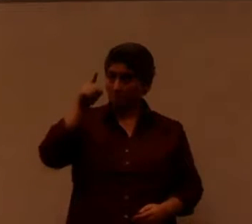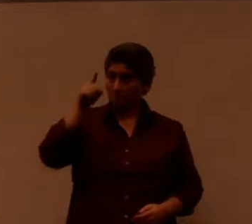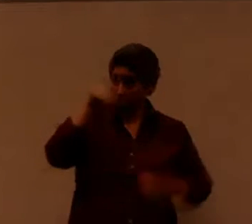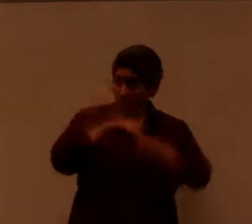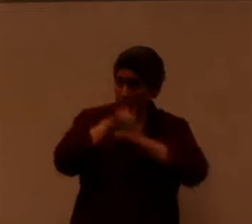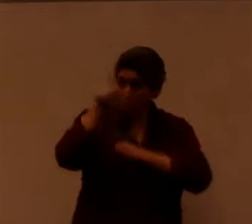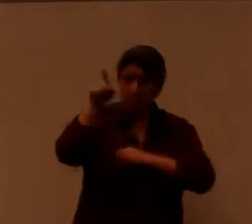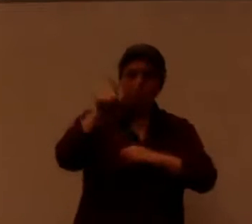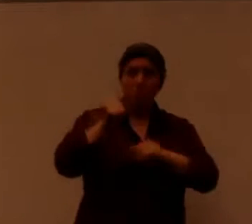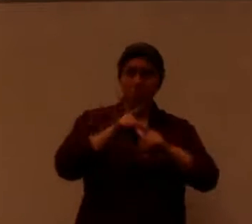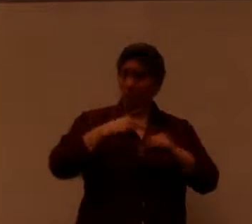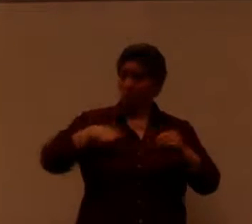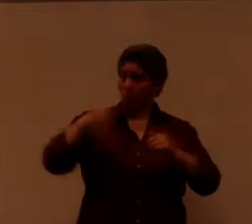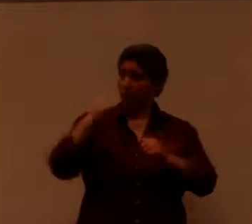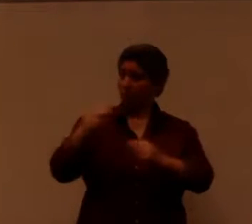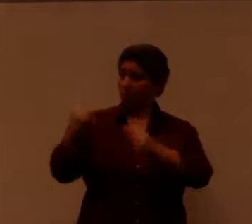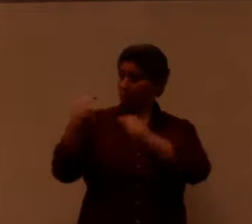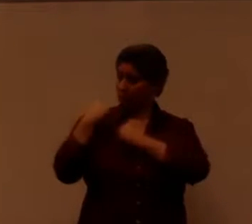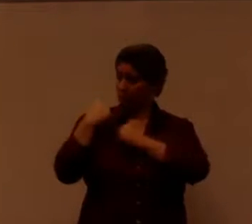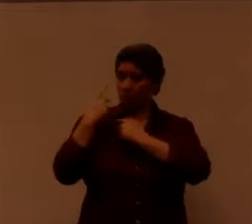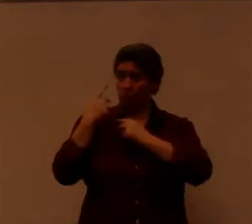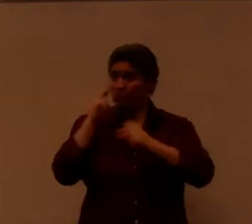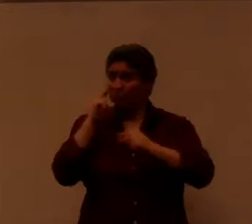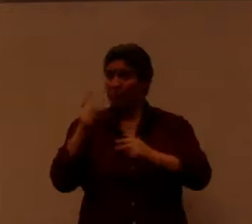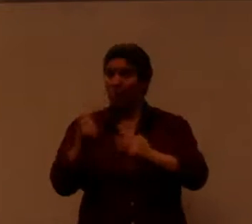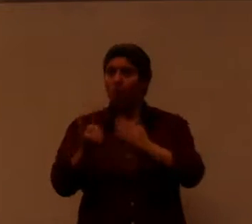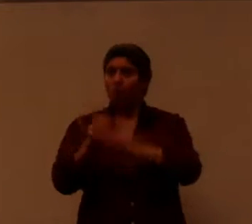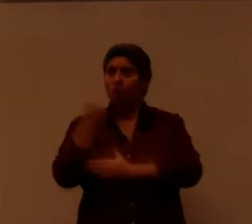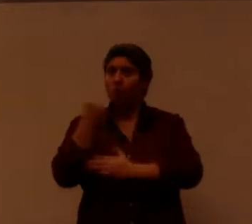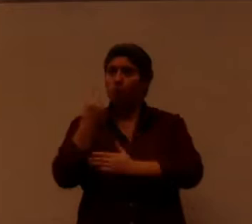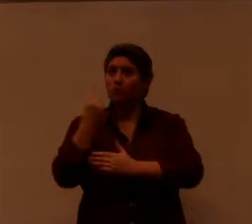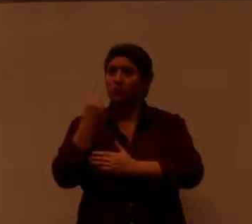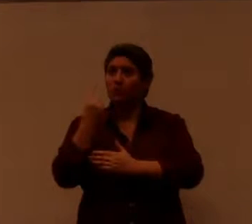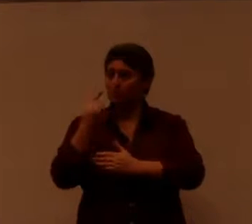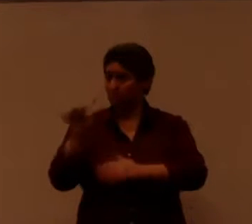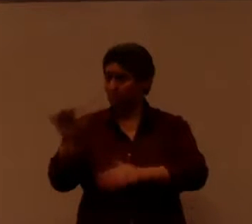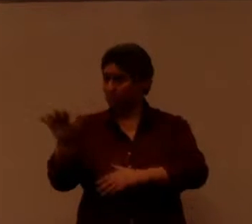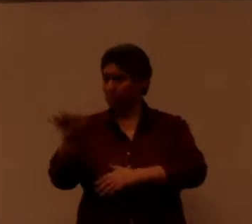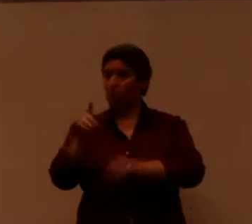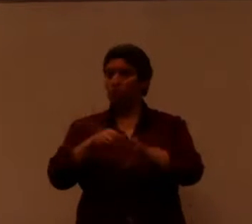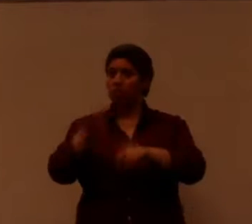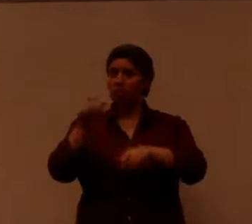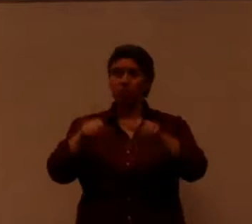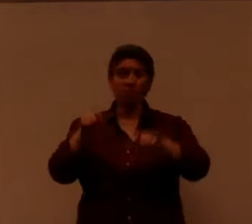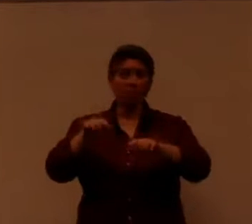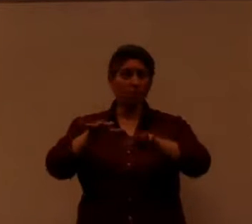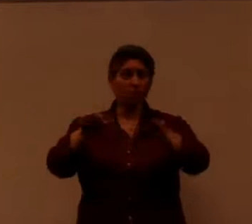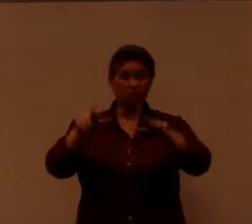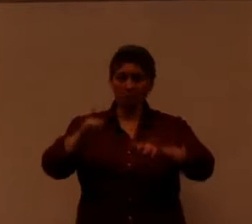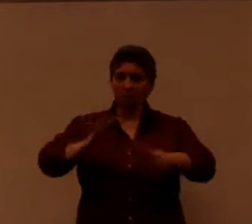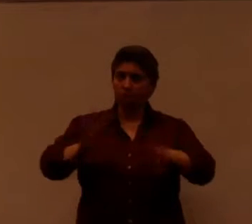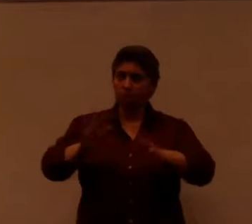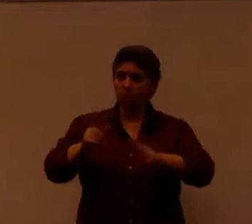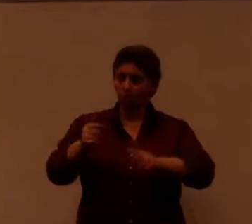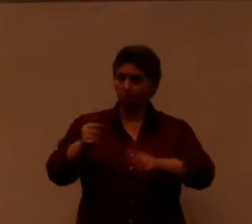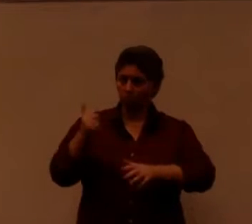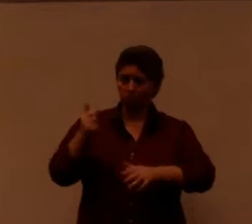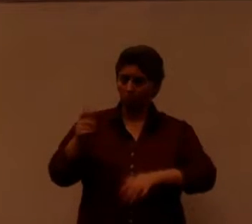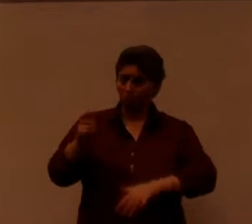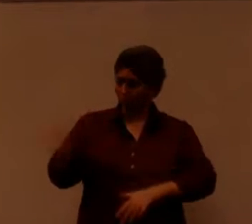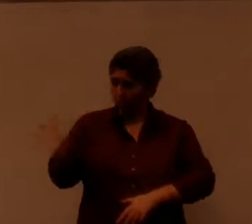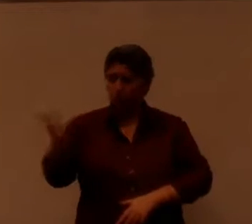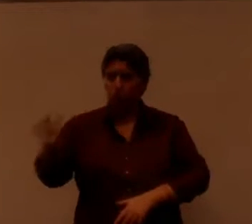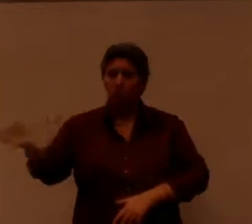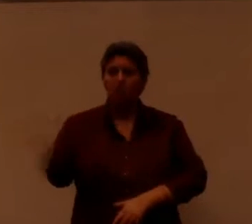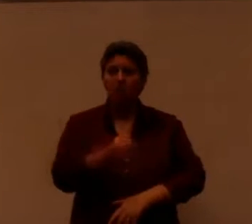and availability of ESL for them. So I think people like us, yourself, we all have this opportunity that we now know there's